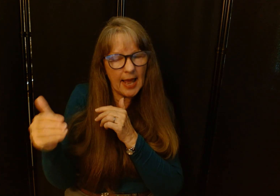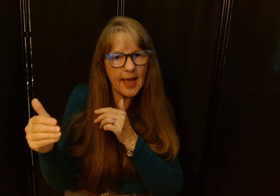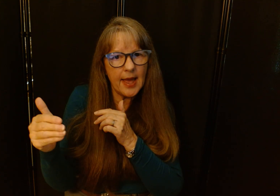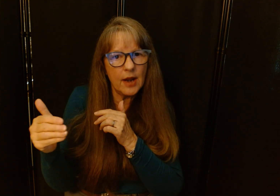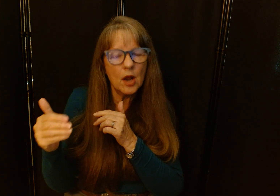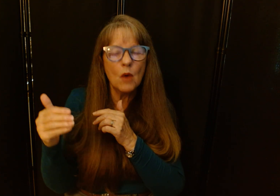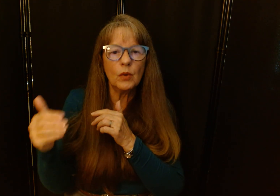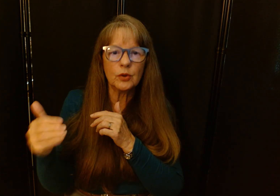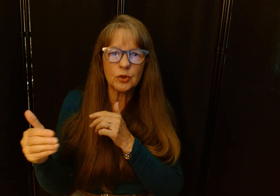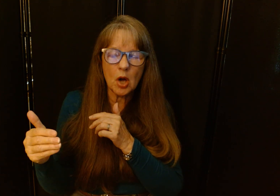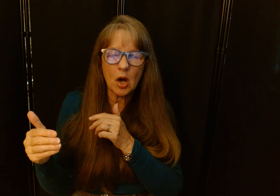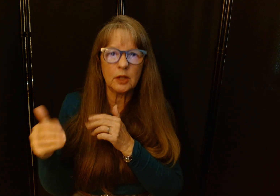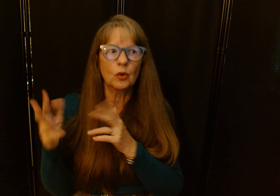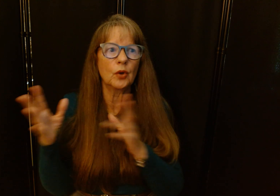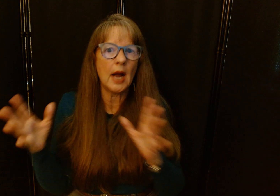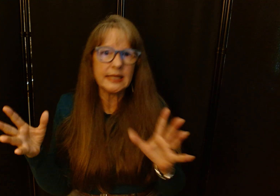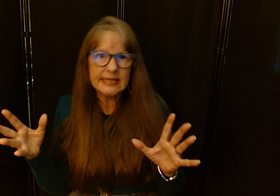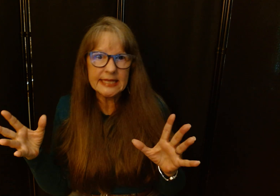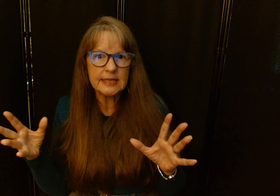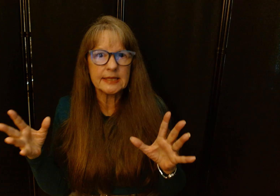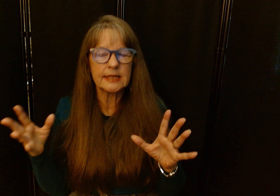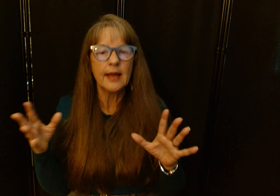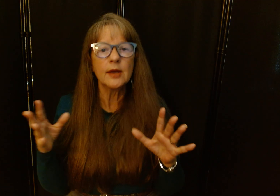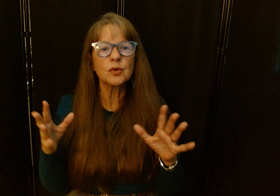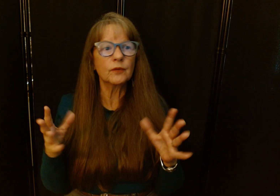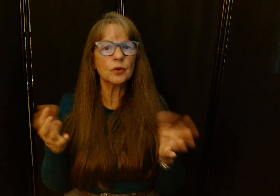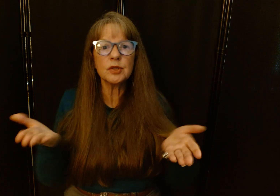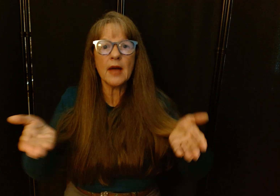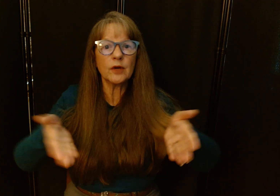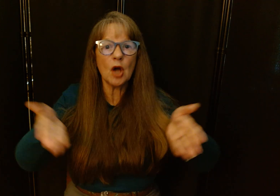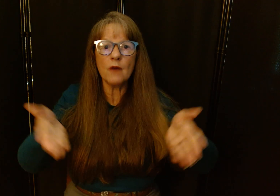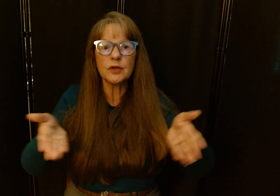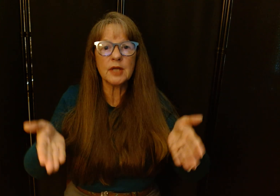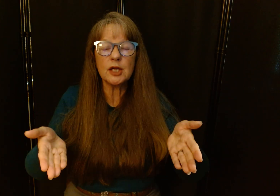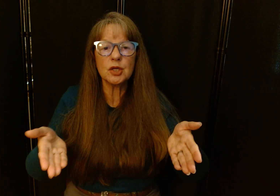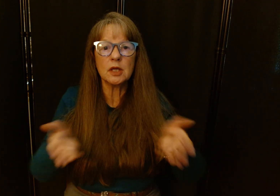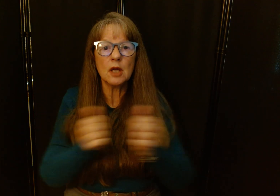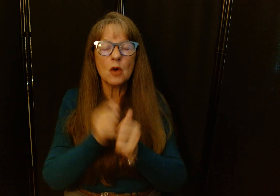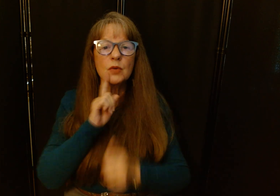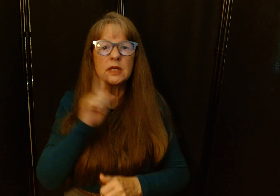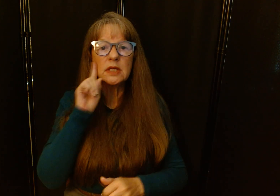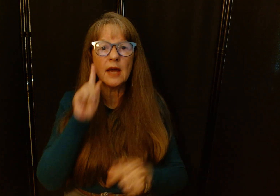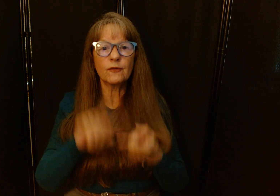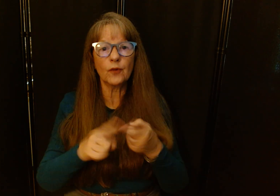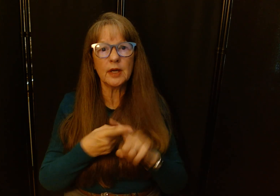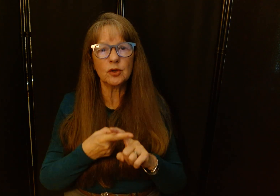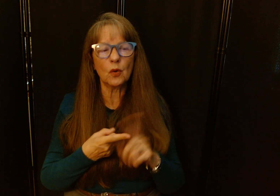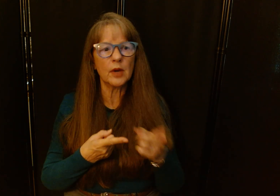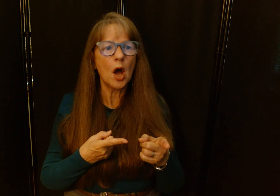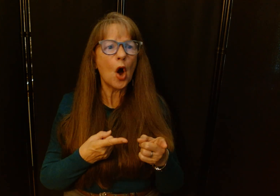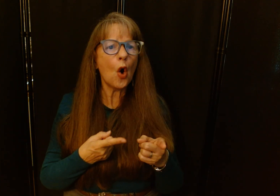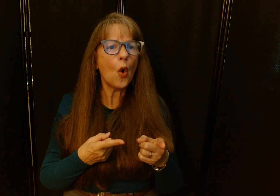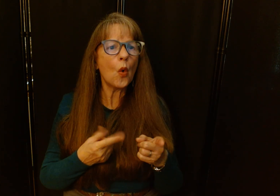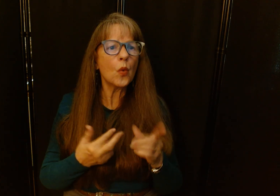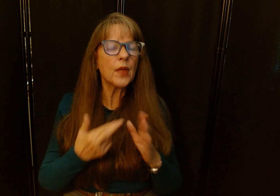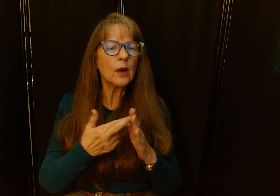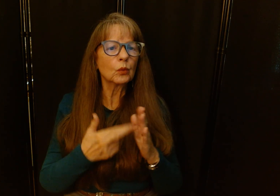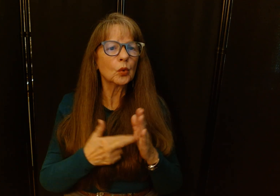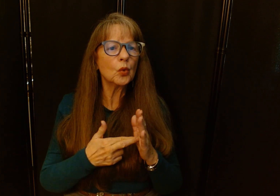ahead when they're talking, or your ideas. So if you're just having a conversation with a deaf friend going, oh, that rule that I